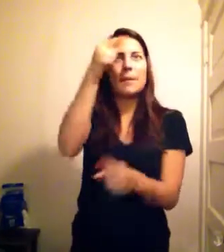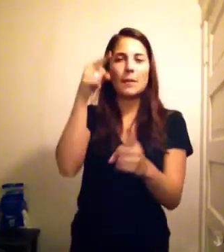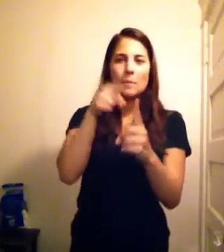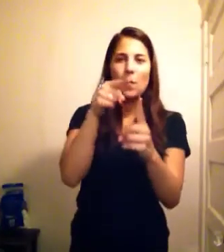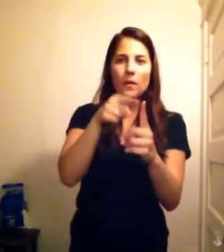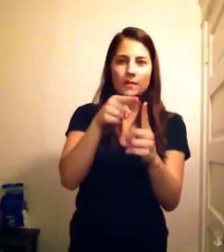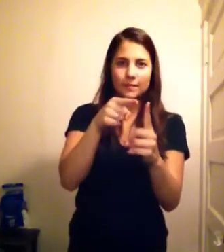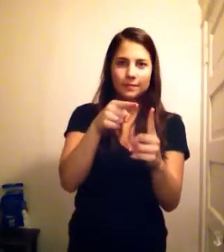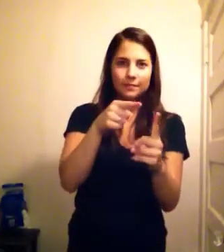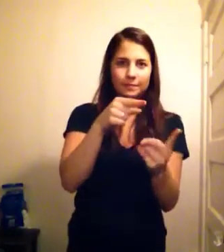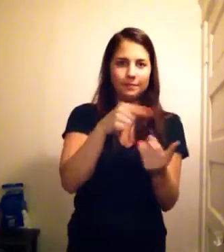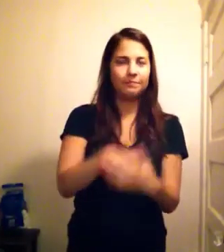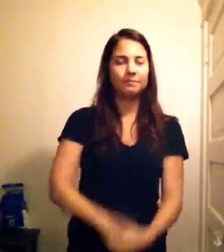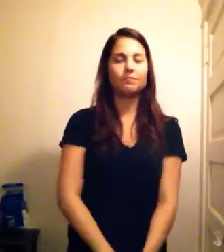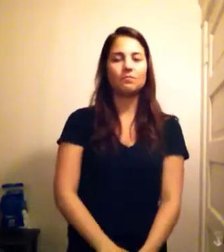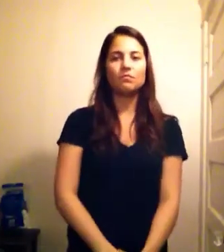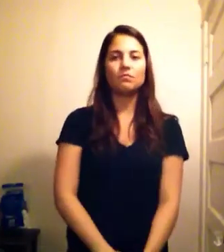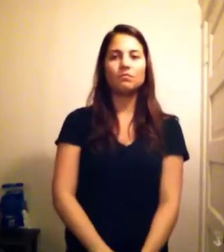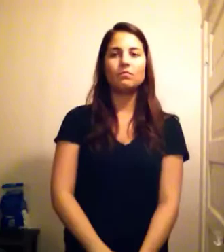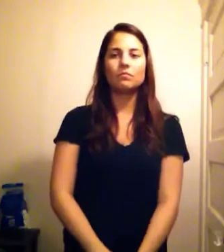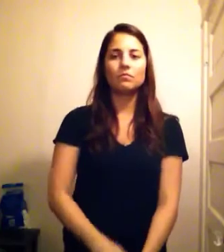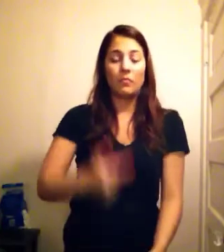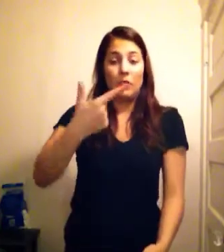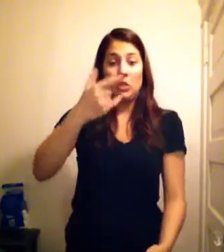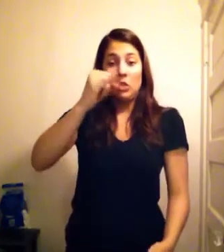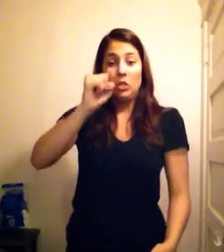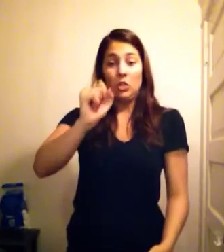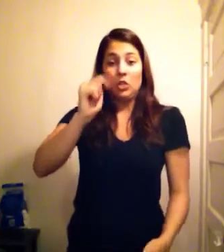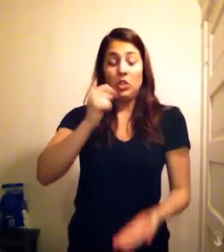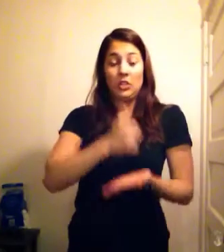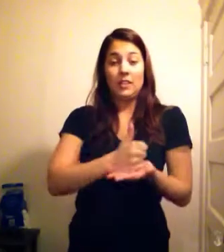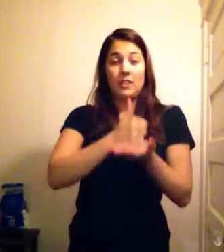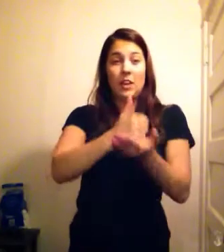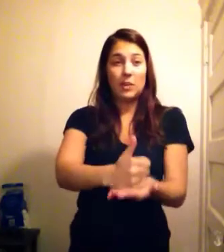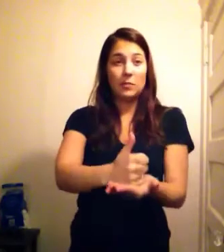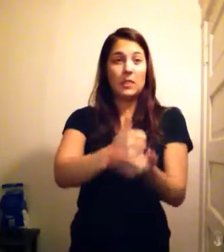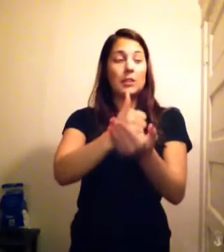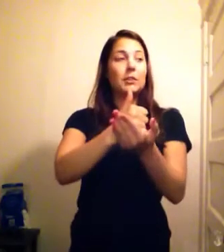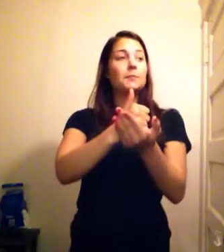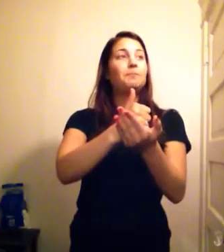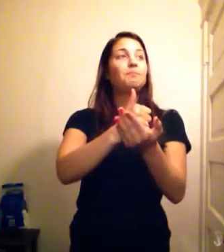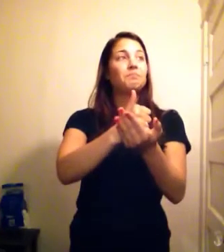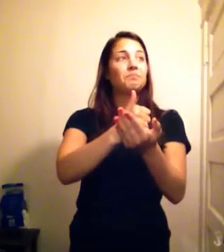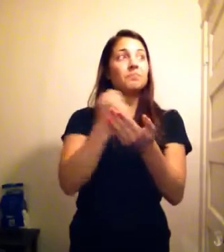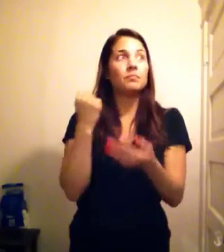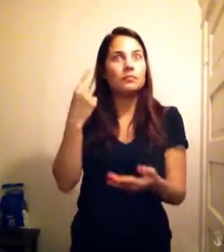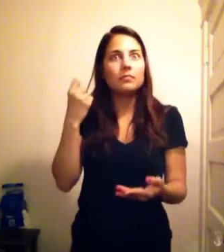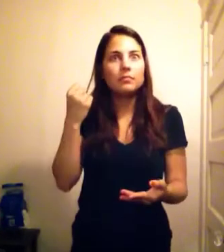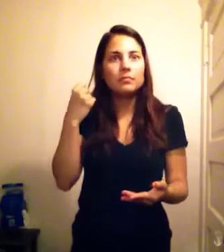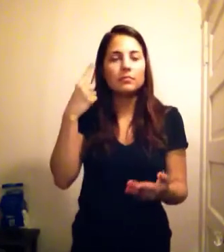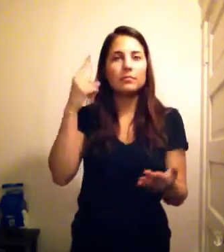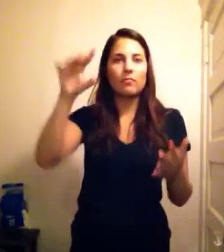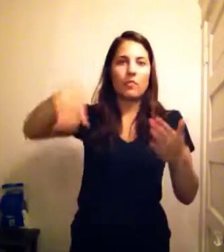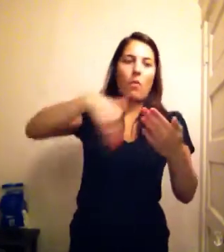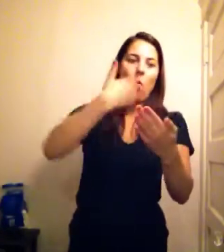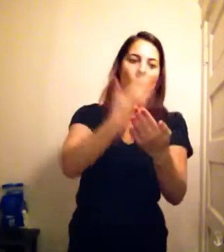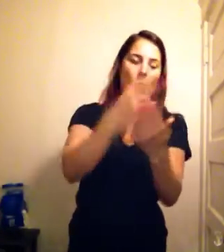guides you through the process of reading. It allows you to put together the pieces of the puzzle the author is weaving for you. It allows you